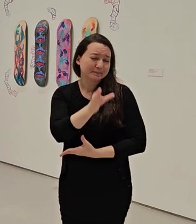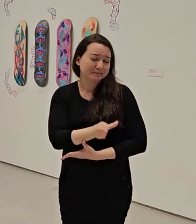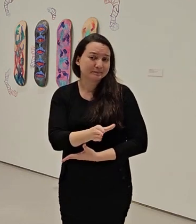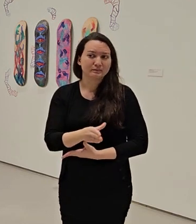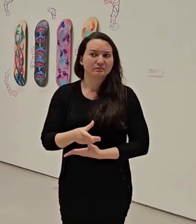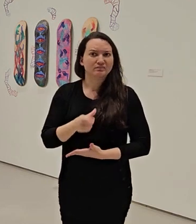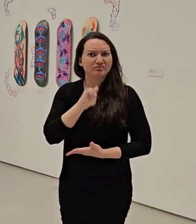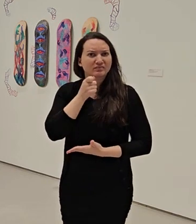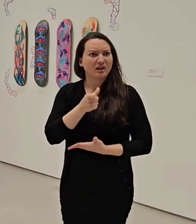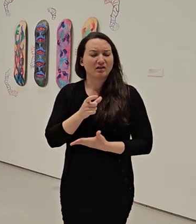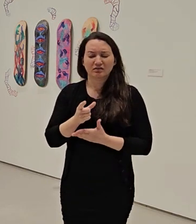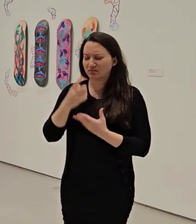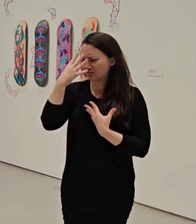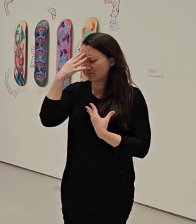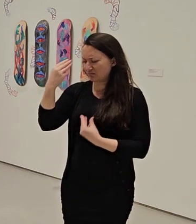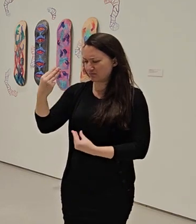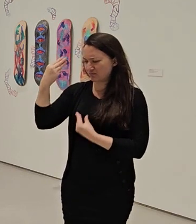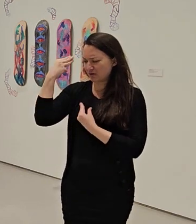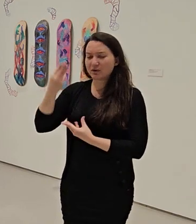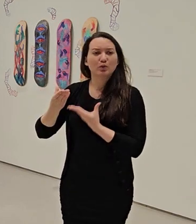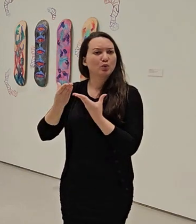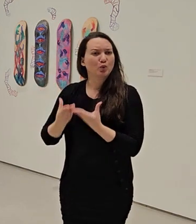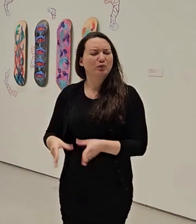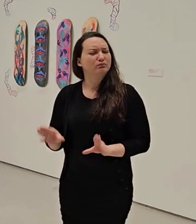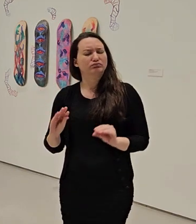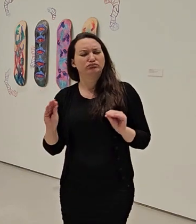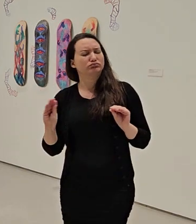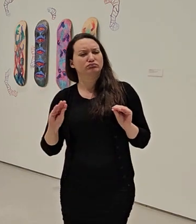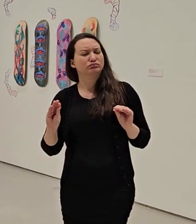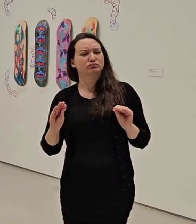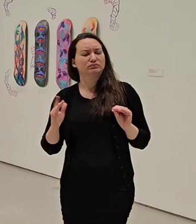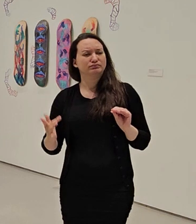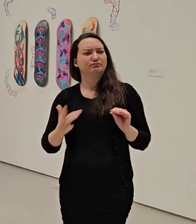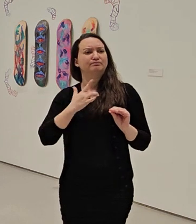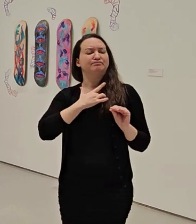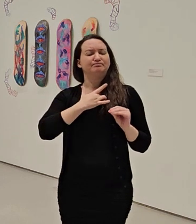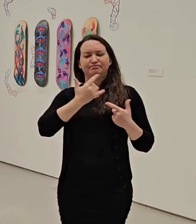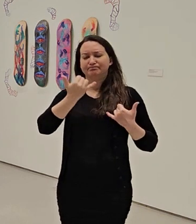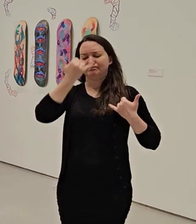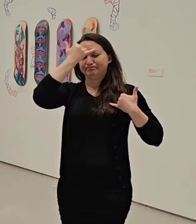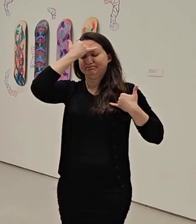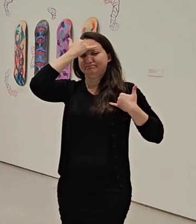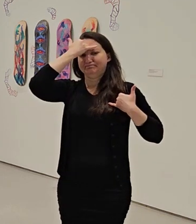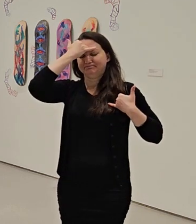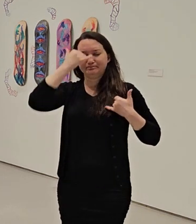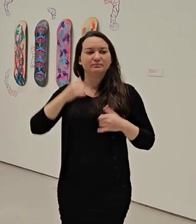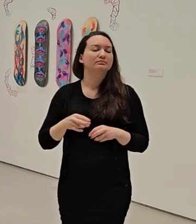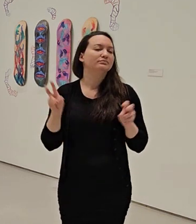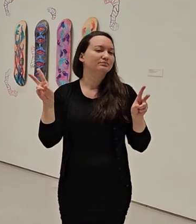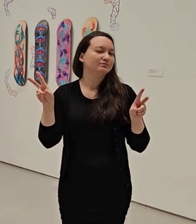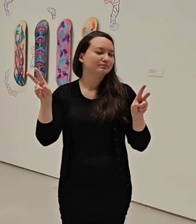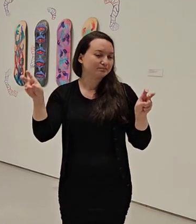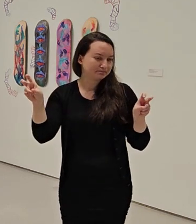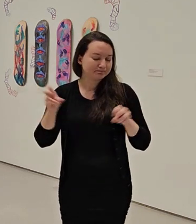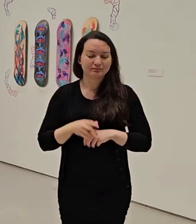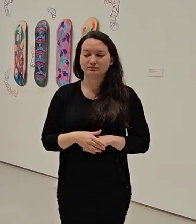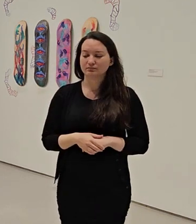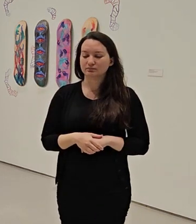stop. We never really lose these memories or these things that touch us and stay with us," end quote. In